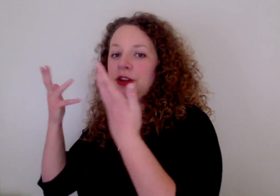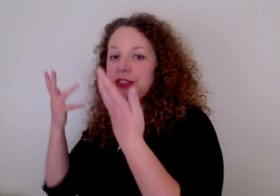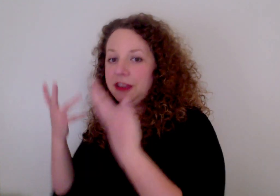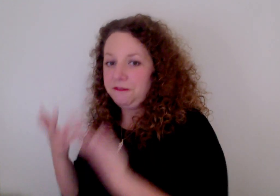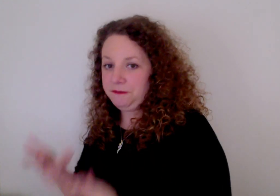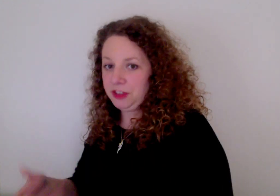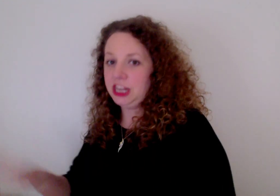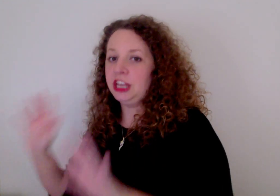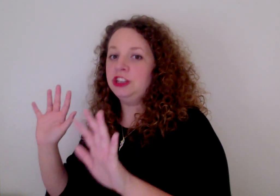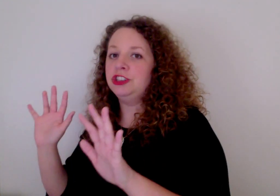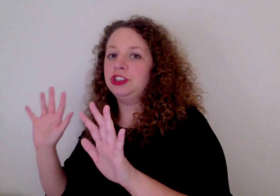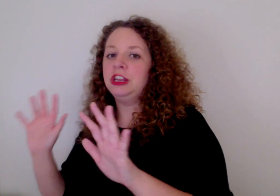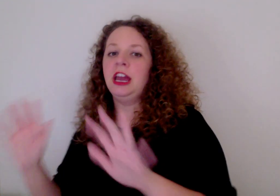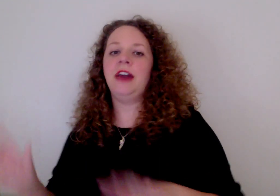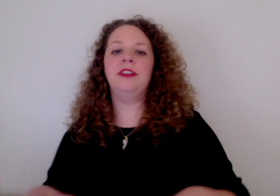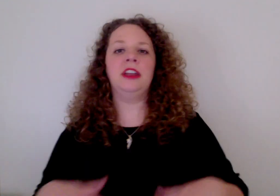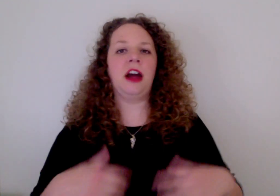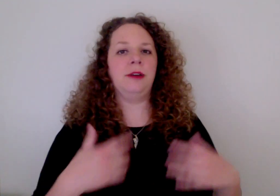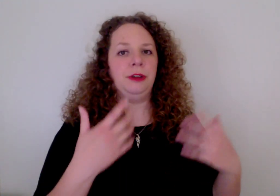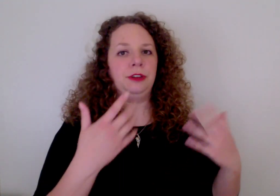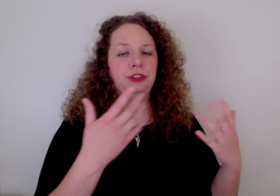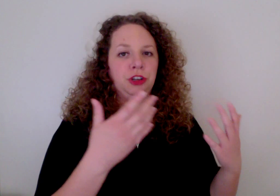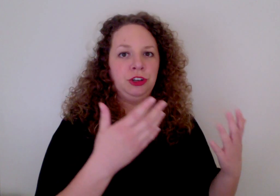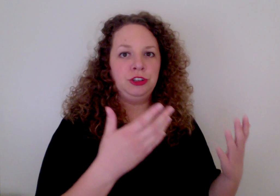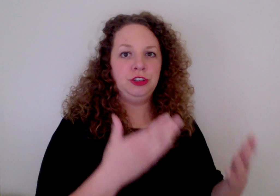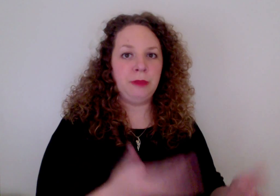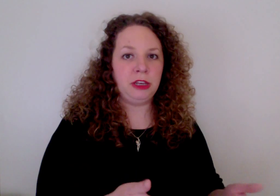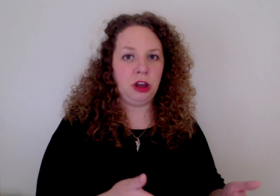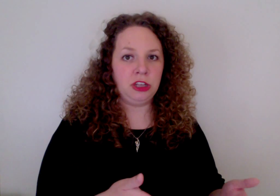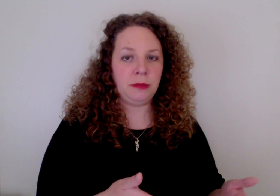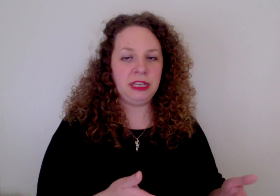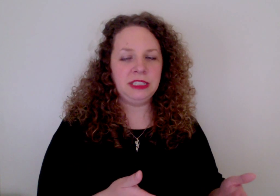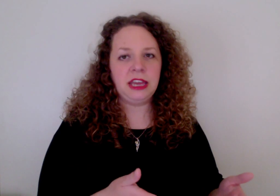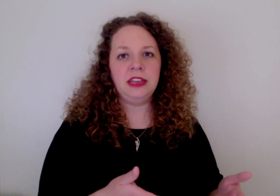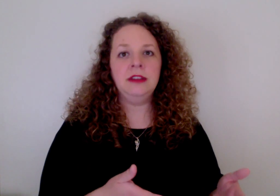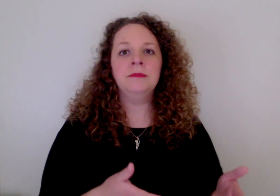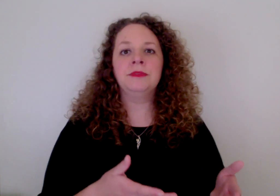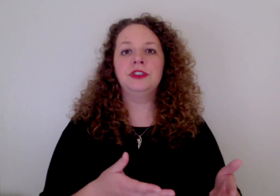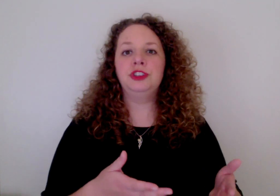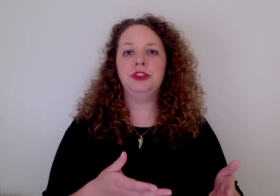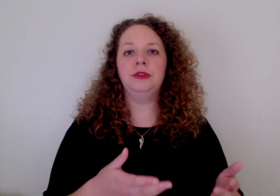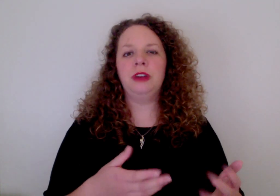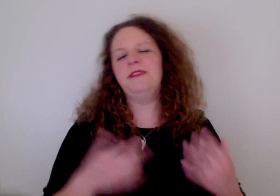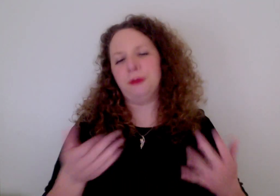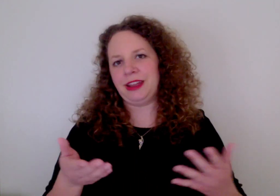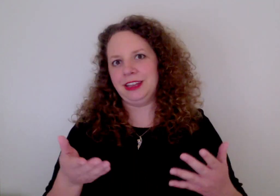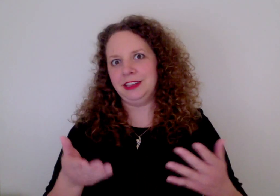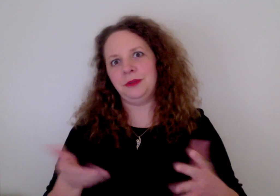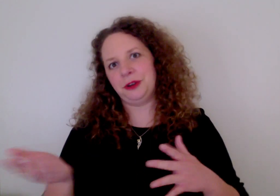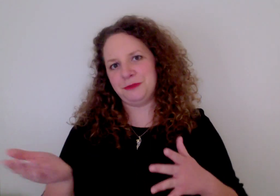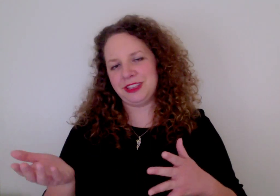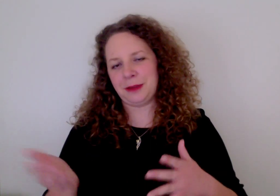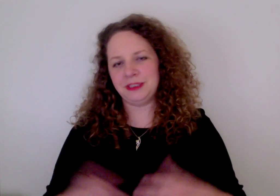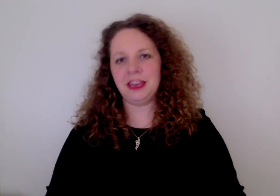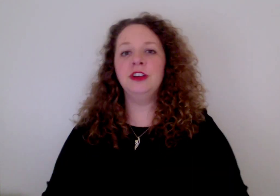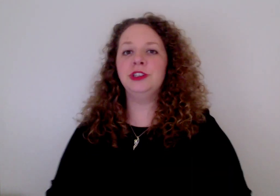say finish, and then I will turn to my non-dominant side to, if you're right-handed, or it would be the opposite. So you'll go